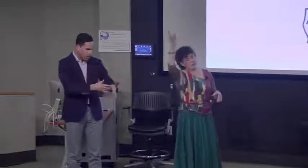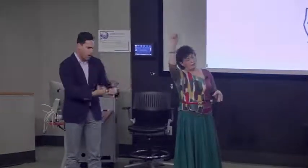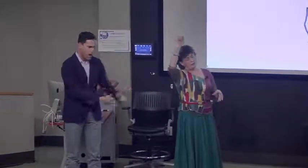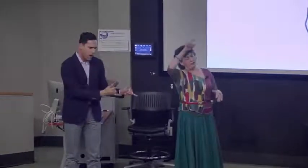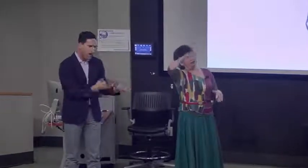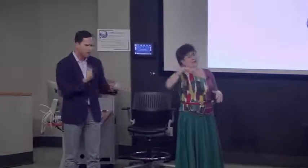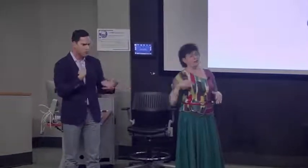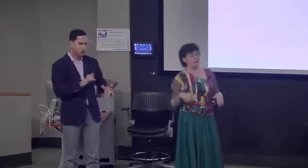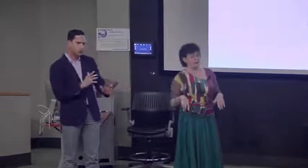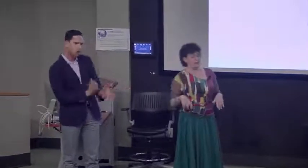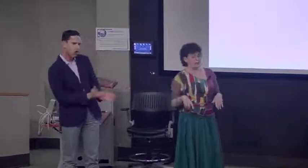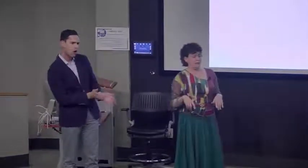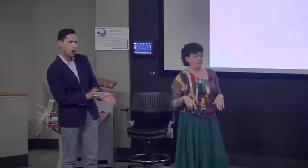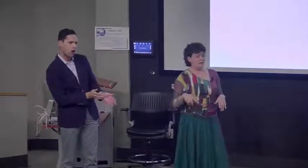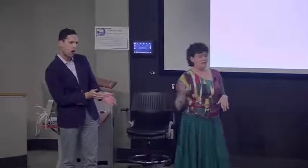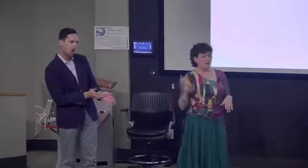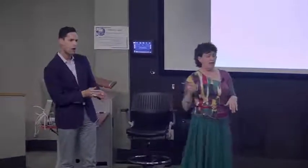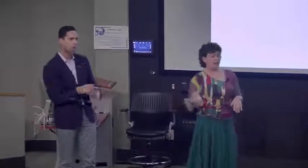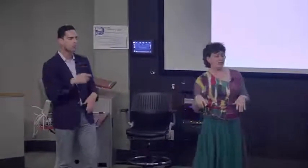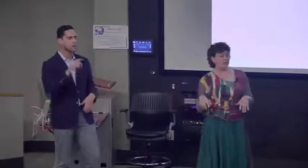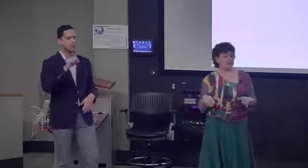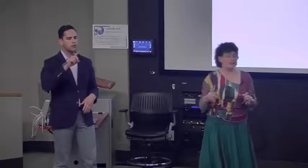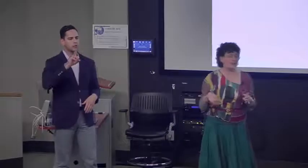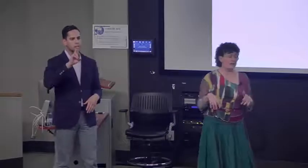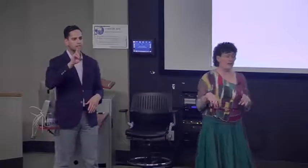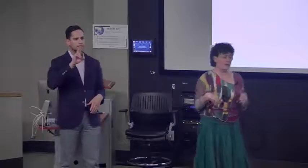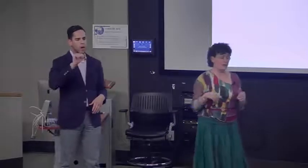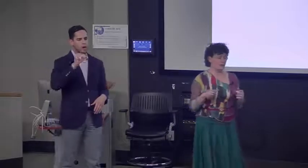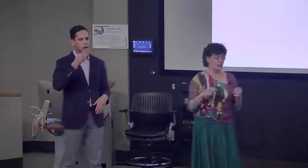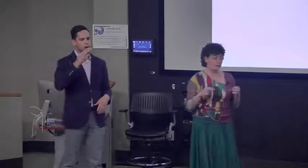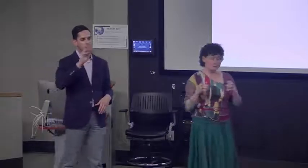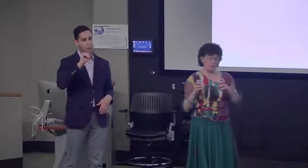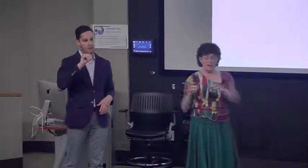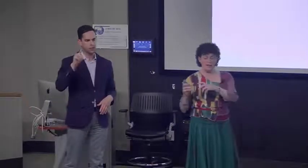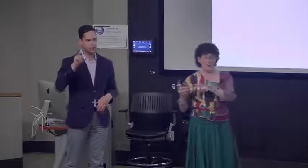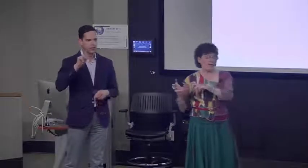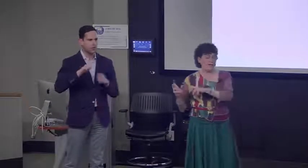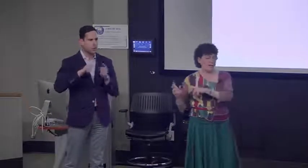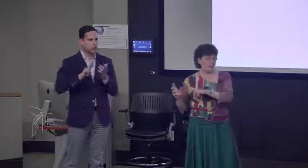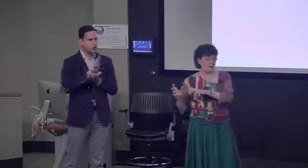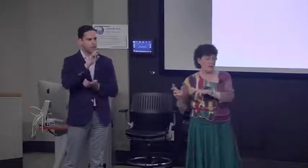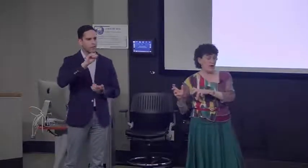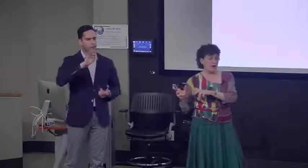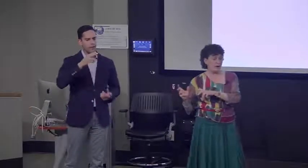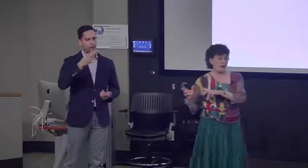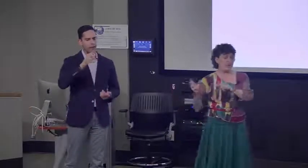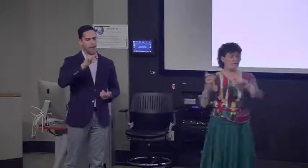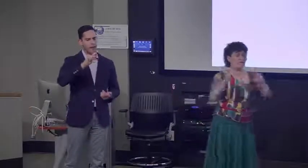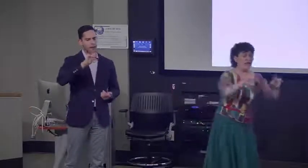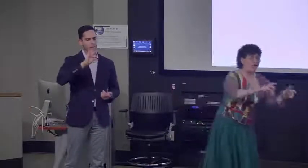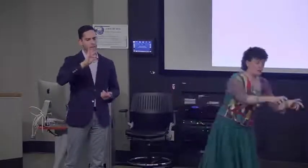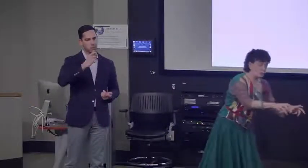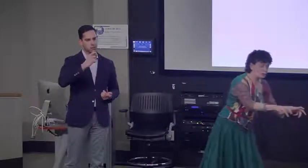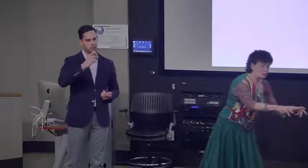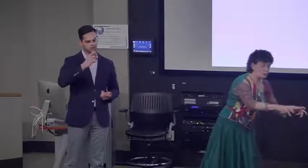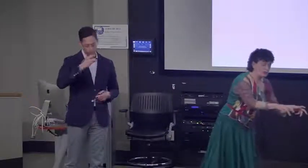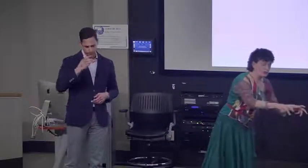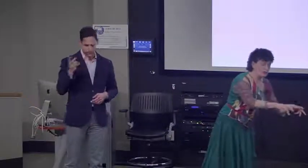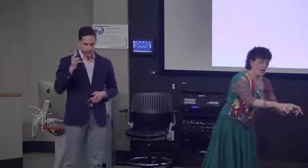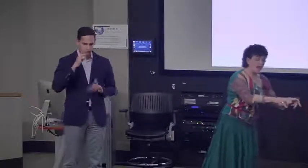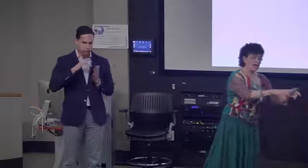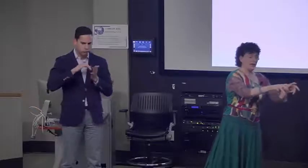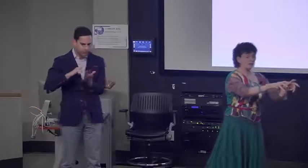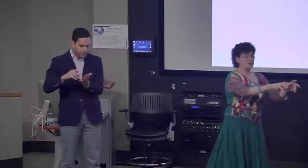Dunham up at the University of Halifax did a study where they showed that if the parent follows